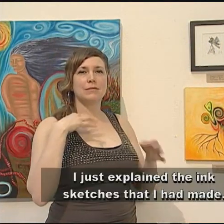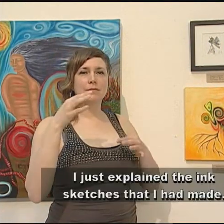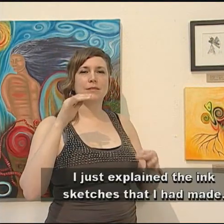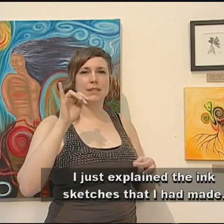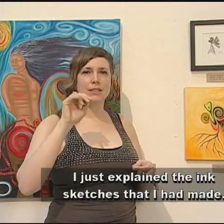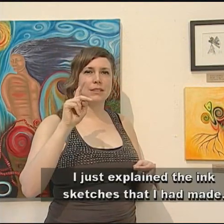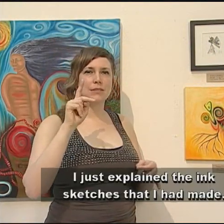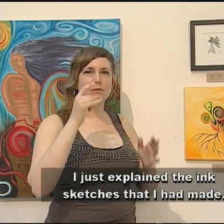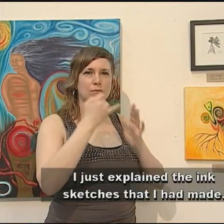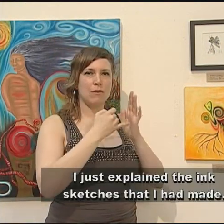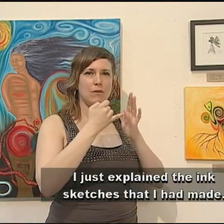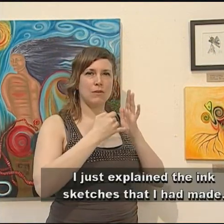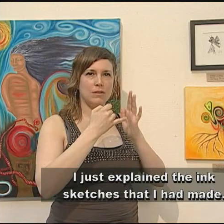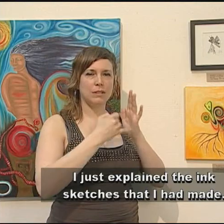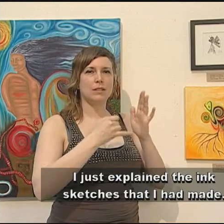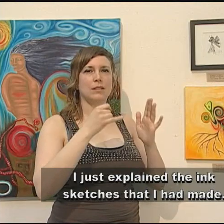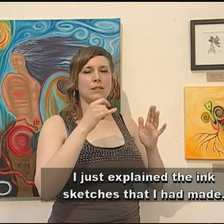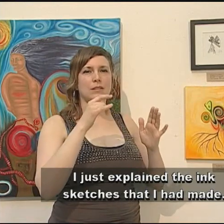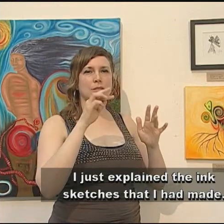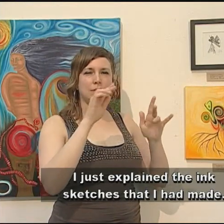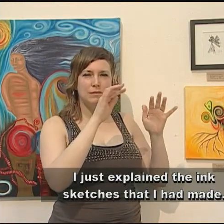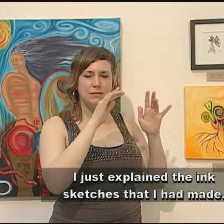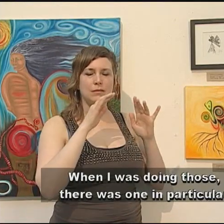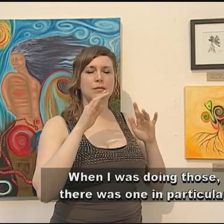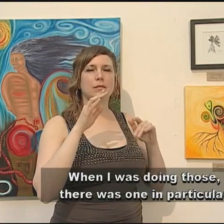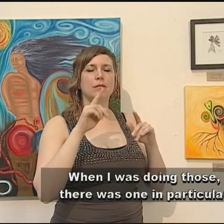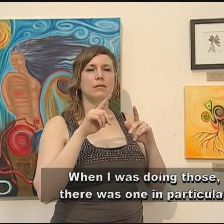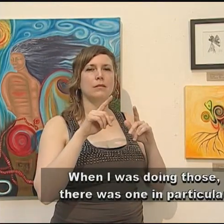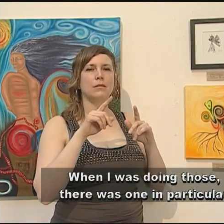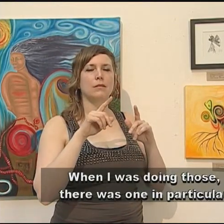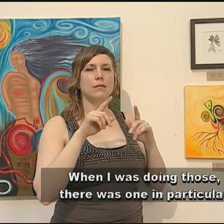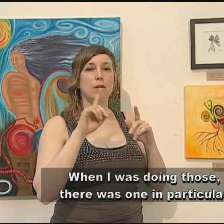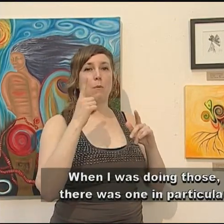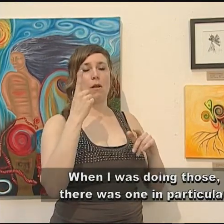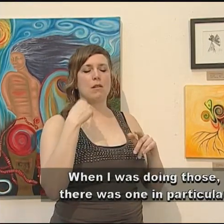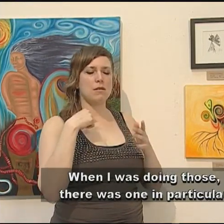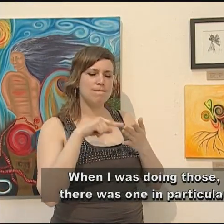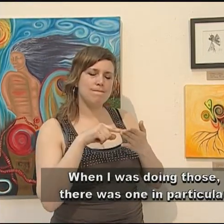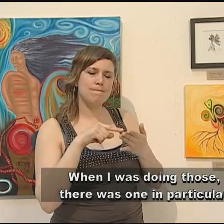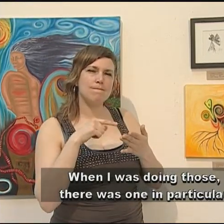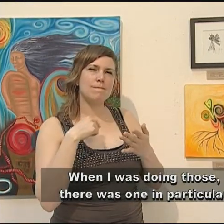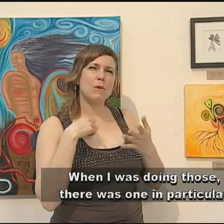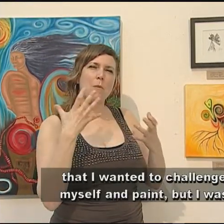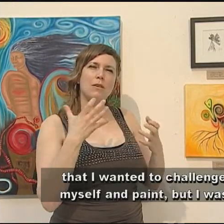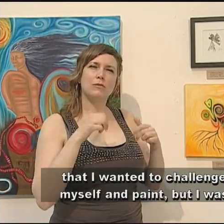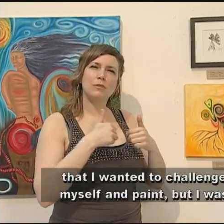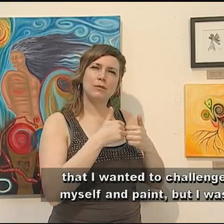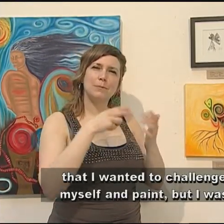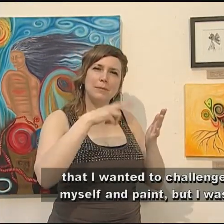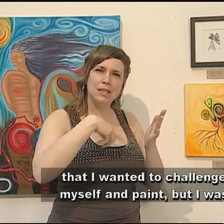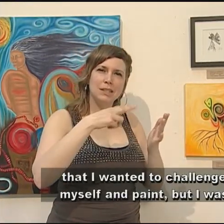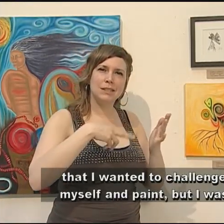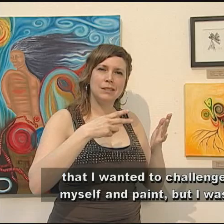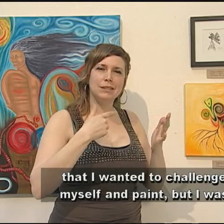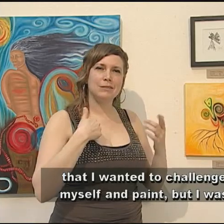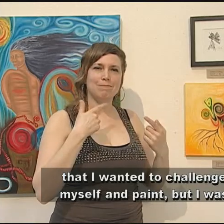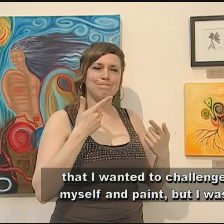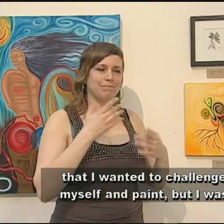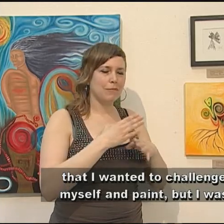I just explained the ink sketches that I had made. When I was doing those, there was one in particular that I wanted to challenge myself and